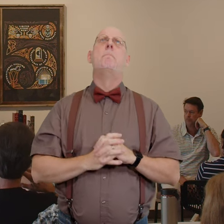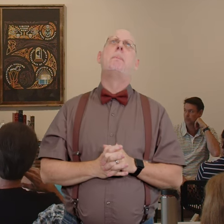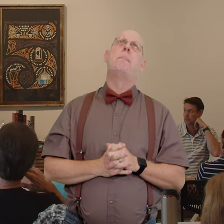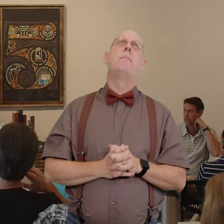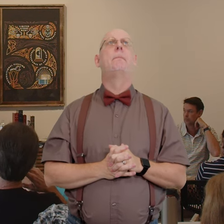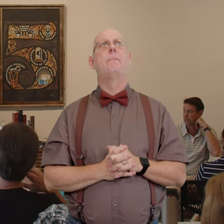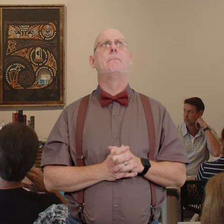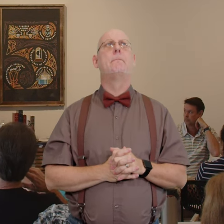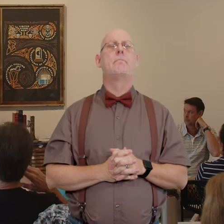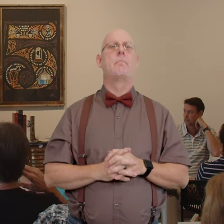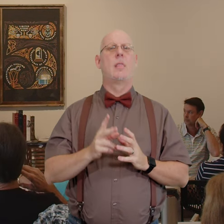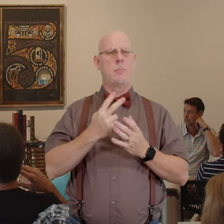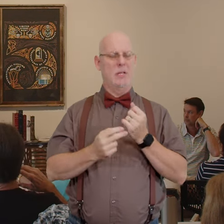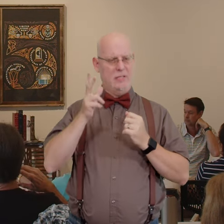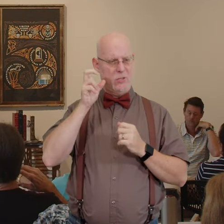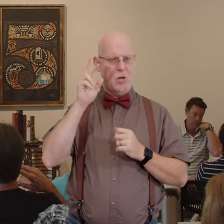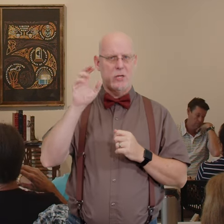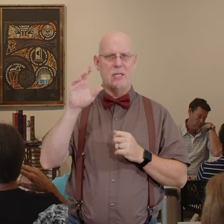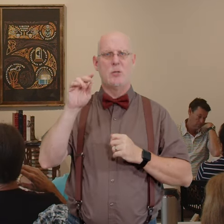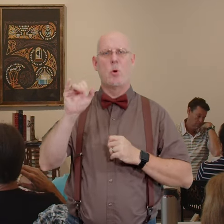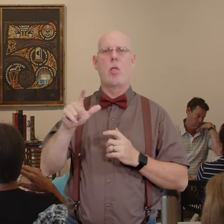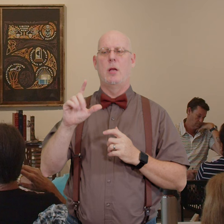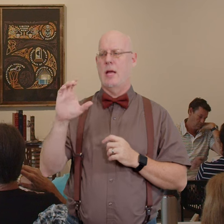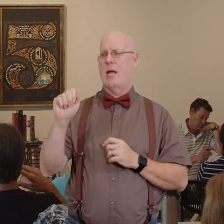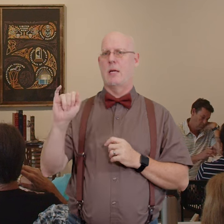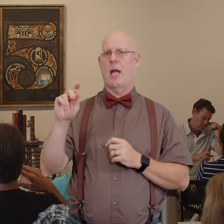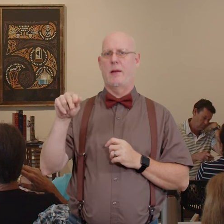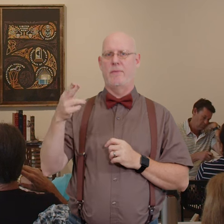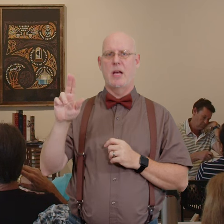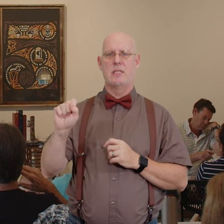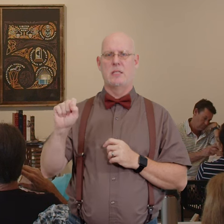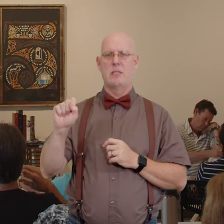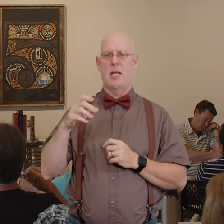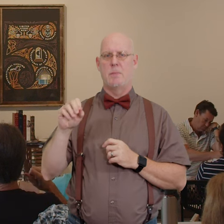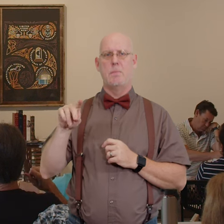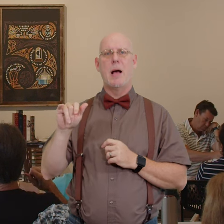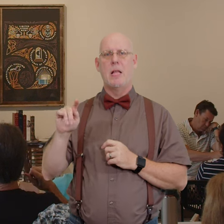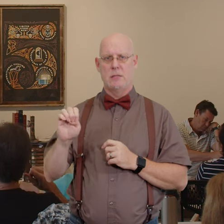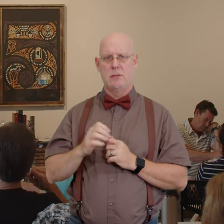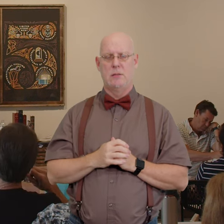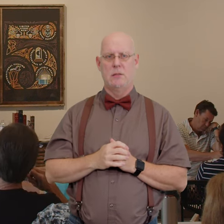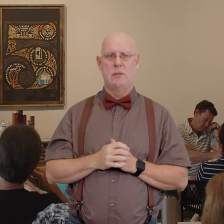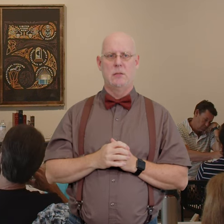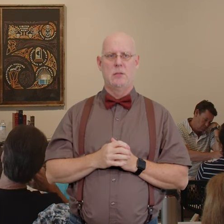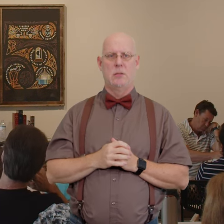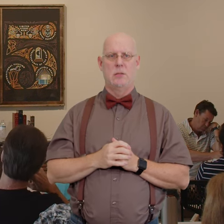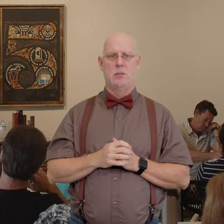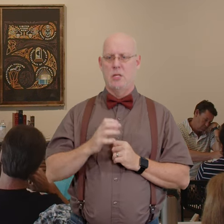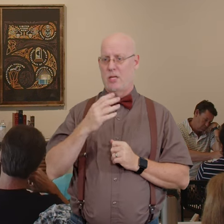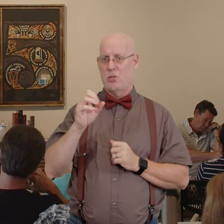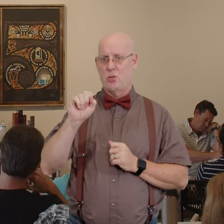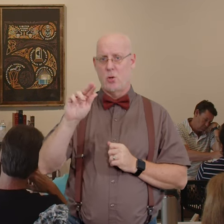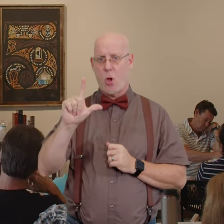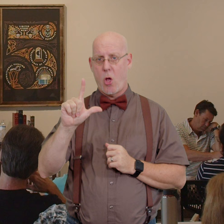compare a couple. I was listening to R.C. Sproul about this, and he compared Caiaphas and Pilate and